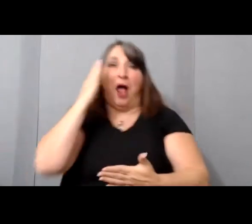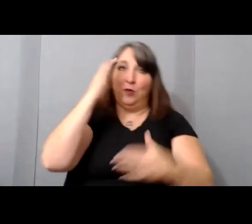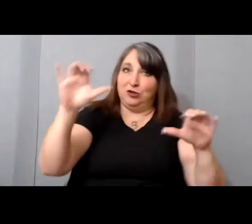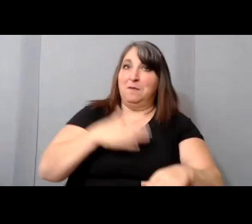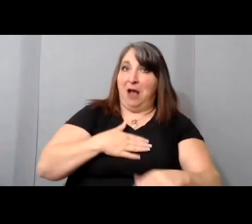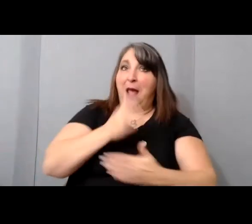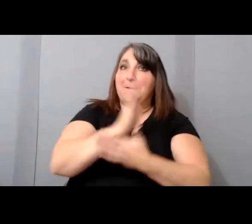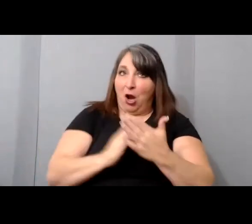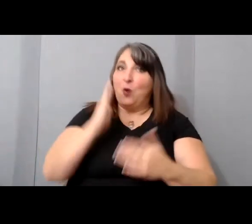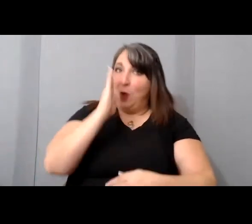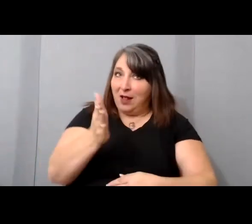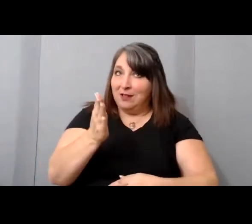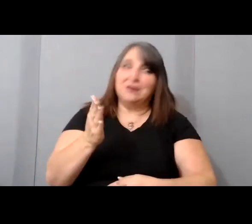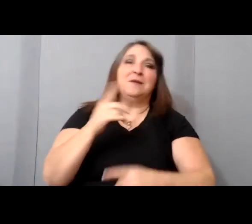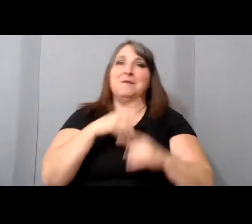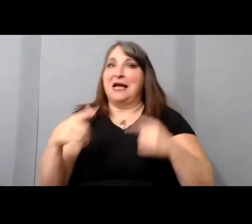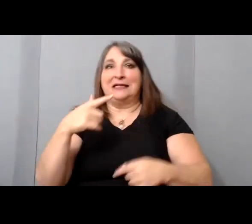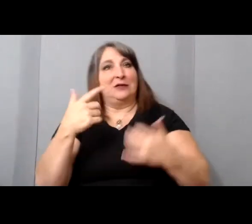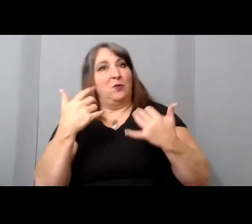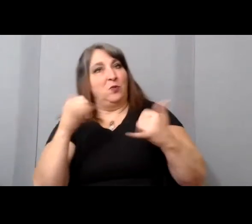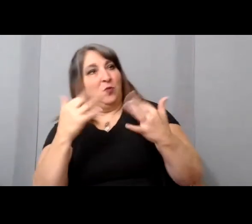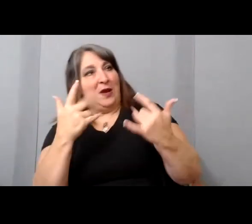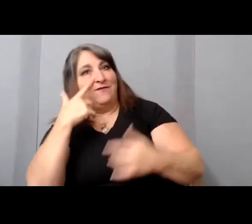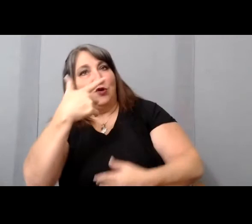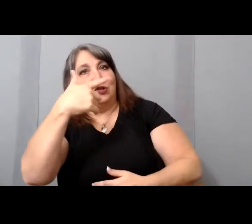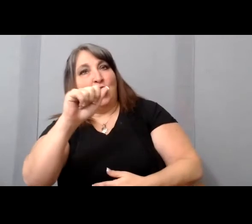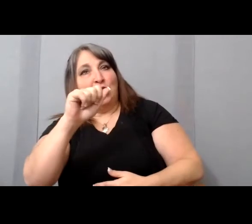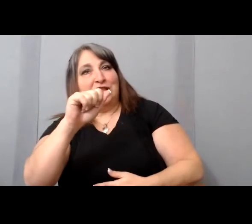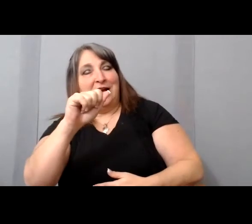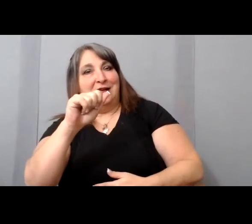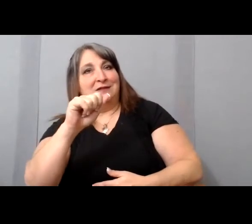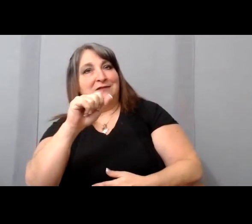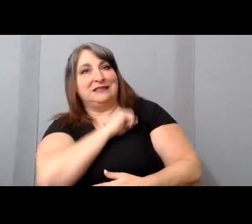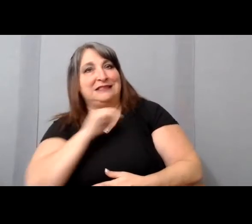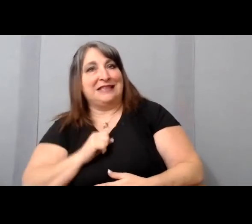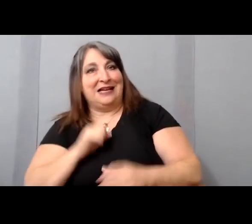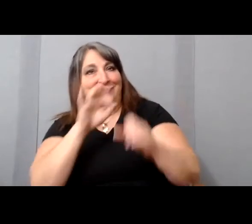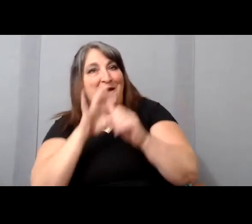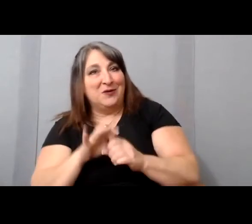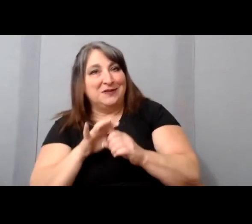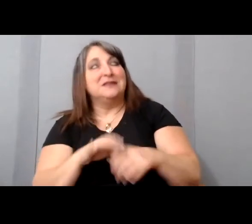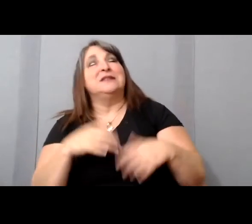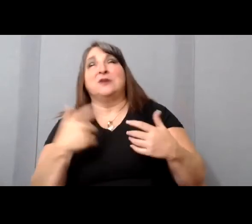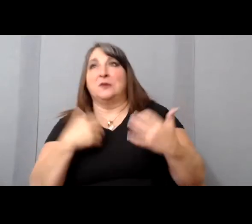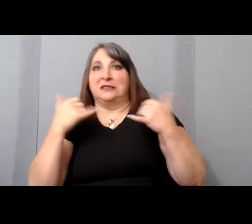part. But while the dust is still settling on the final ballots being processed and counted, I want to take a moment to